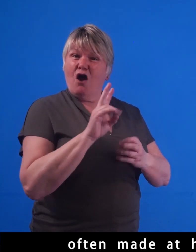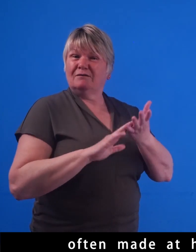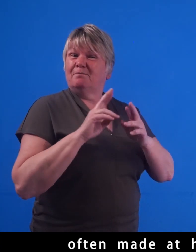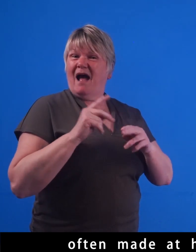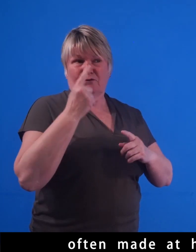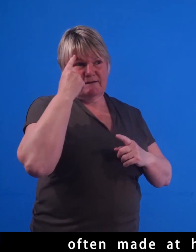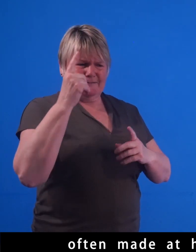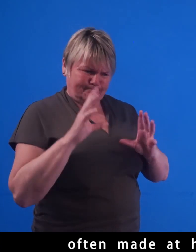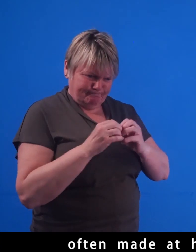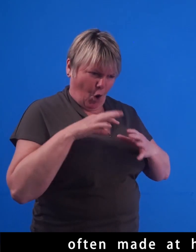by inventive parents.